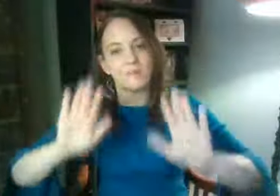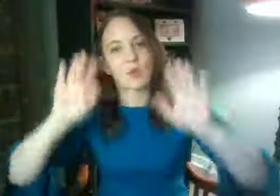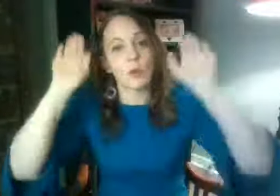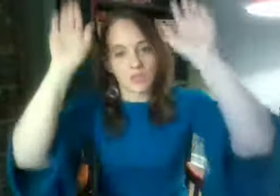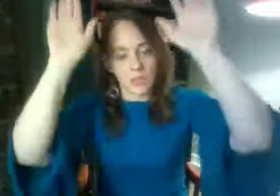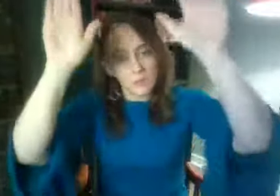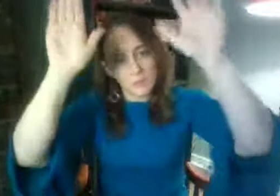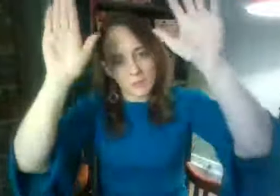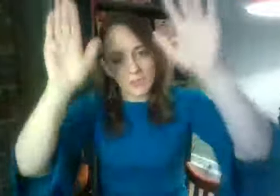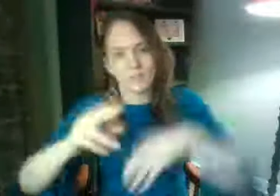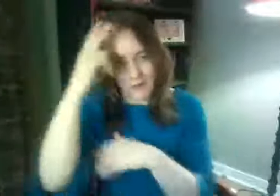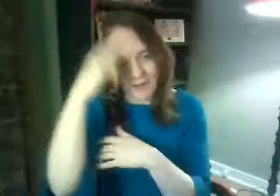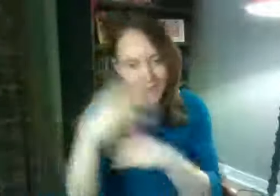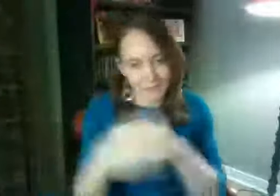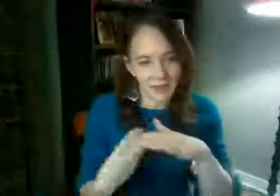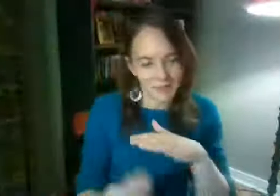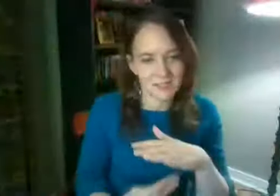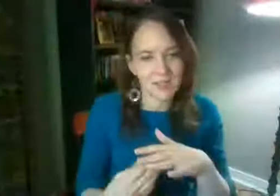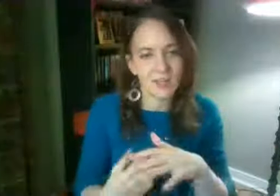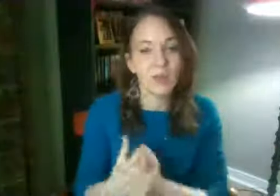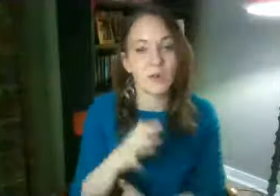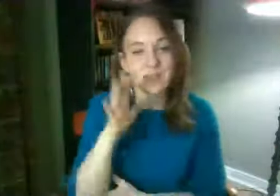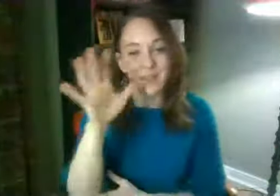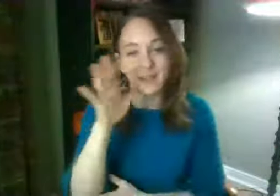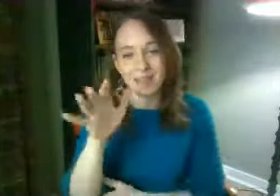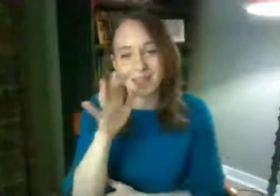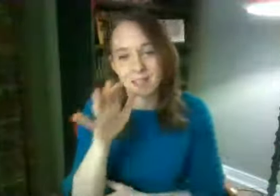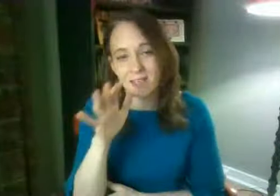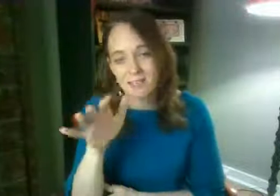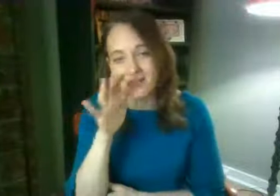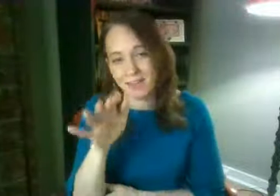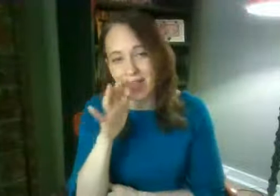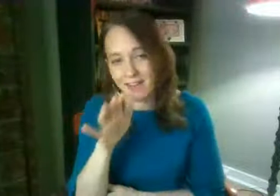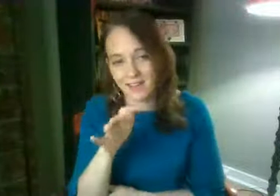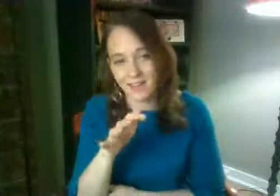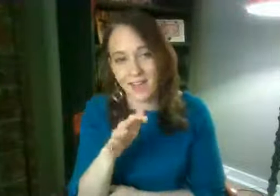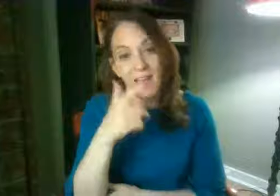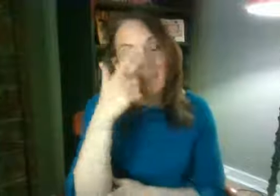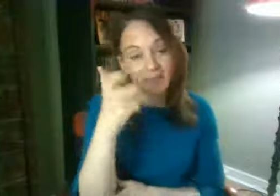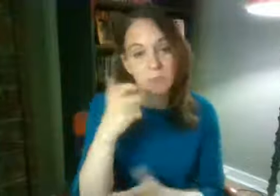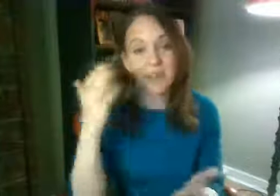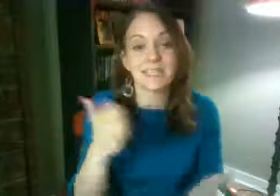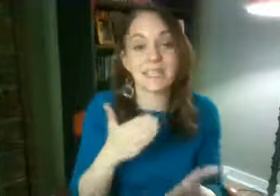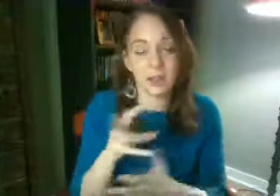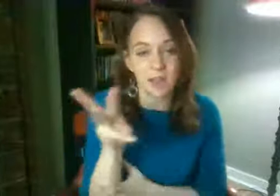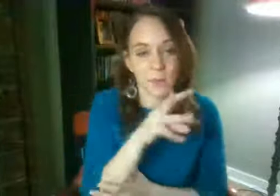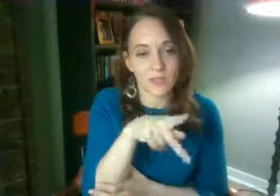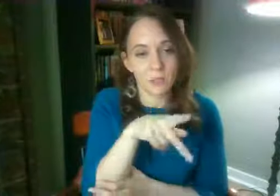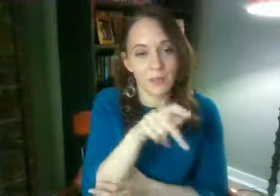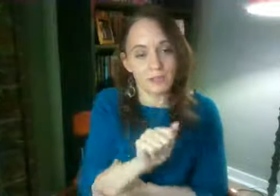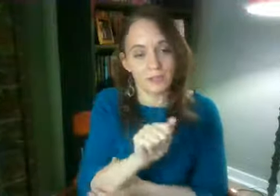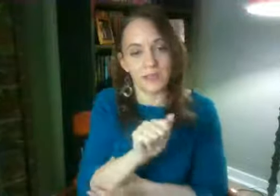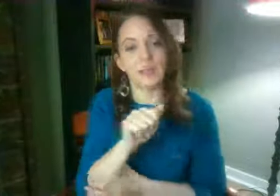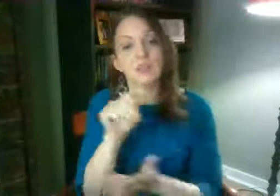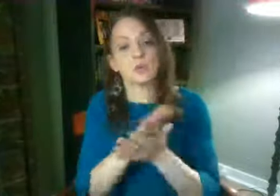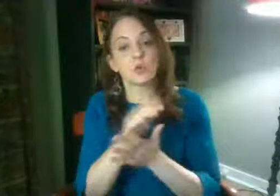for worship, which is a very Catholic base. We sign it like this, Sunday. And that's because here at the Western Pennsylvania School